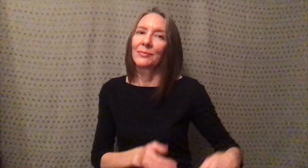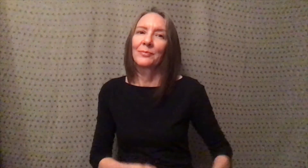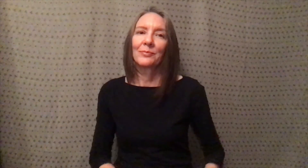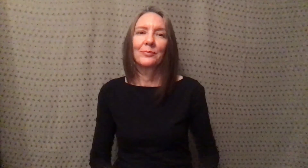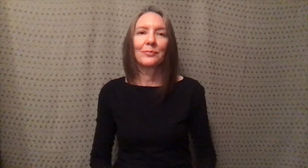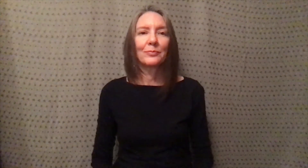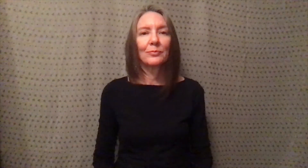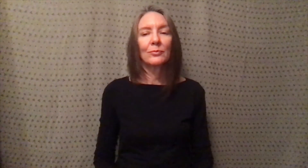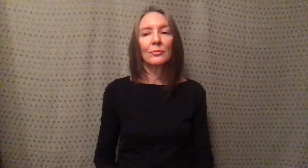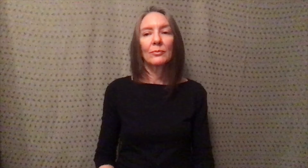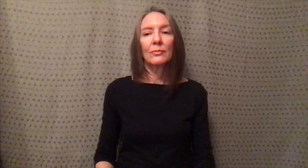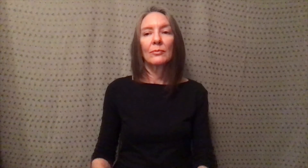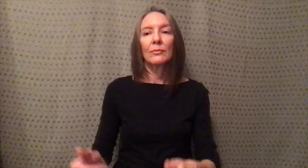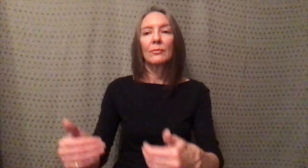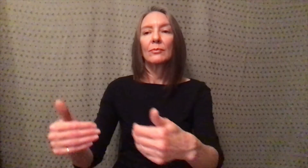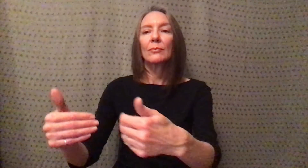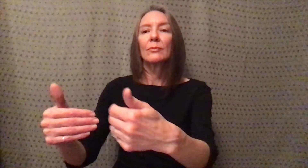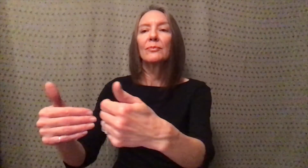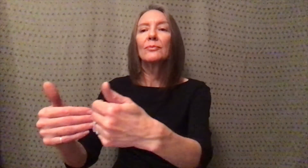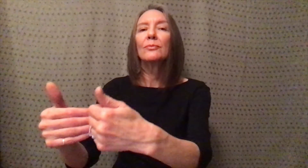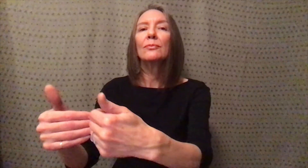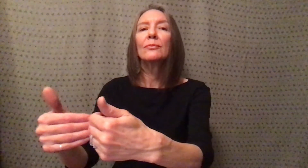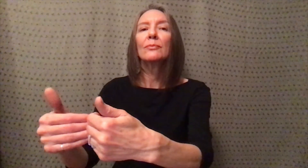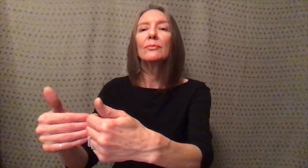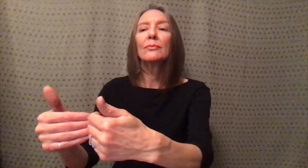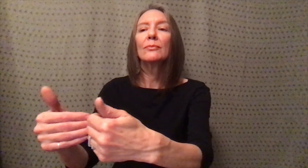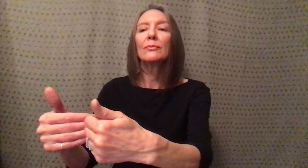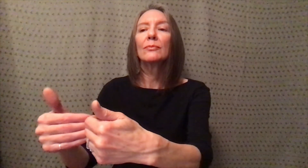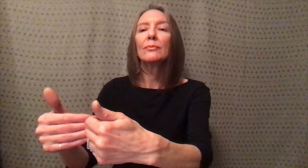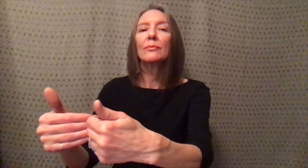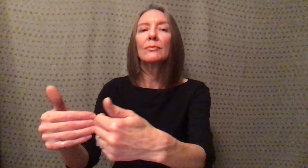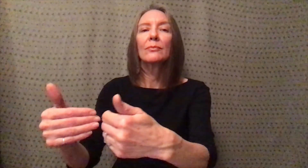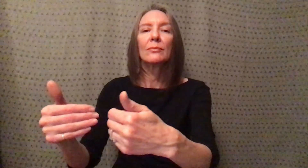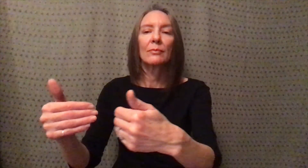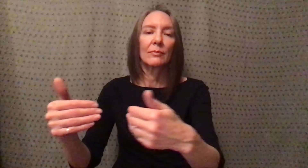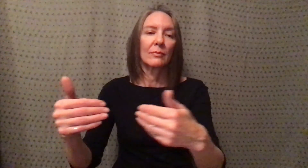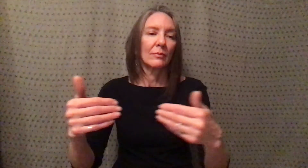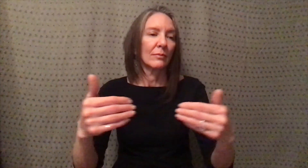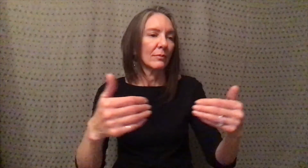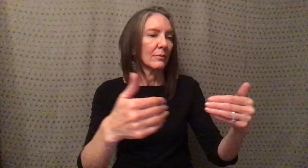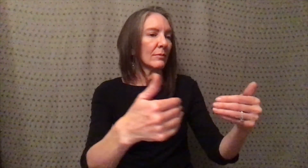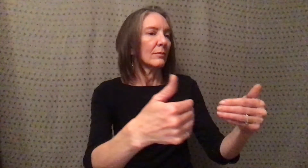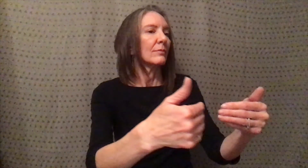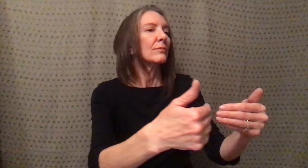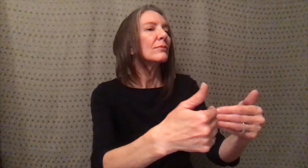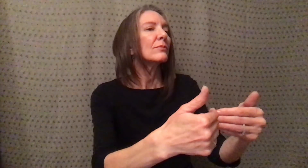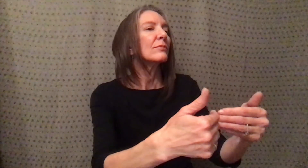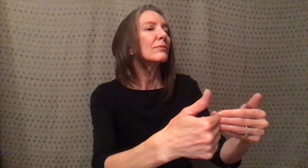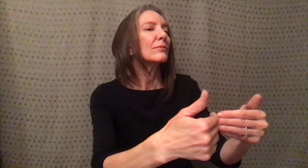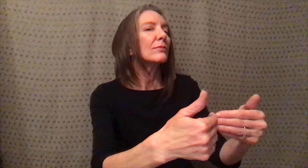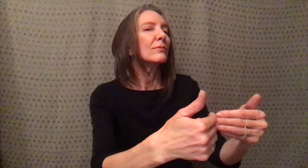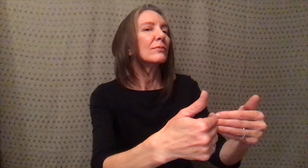Use bent B hand shapes and different non-manual markers to indicate the far